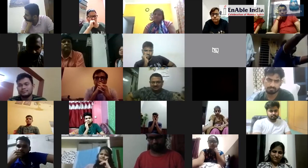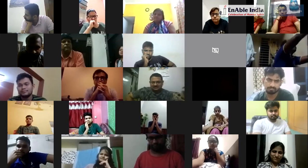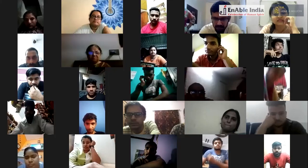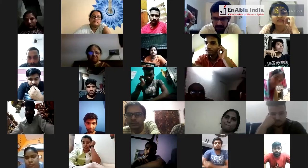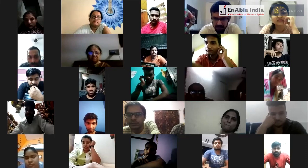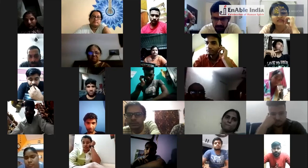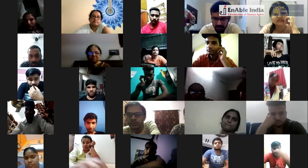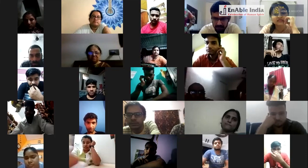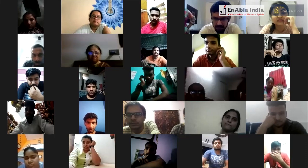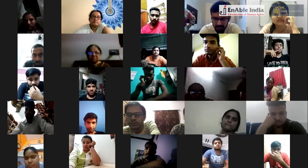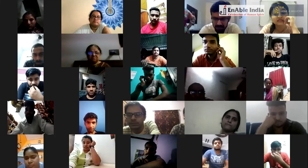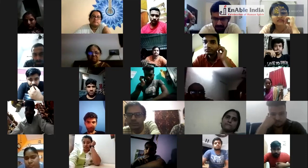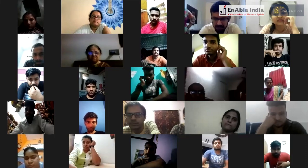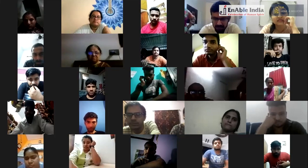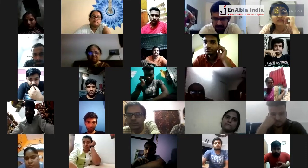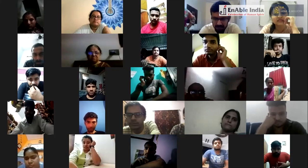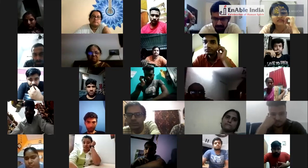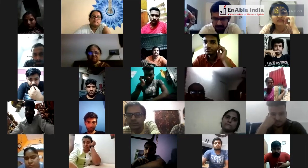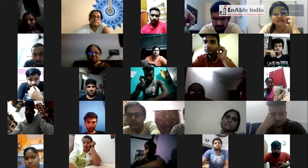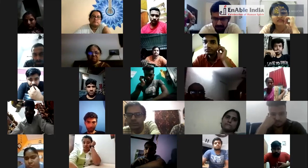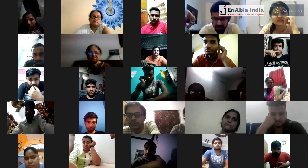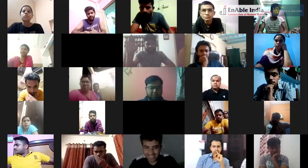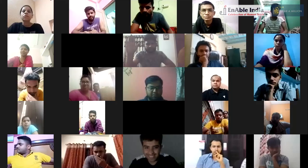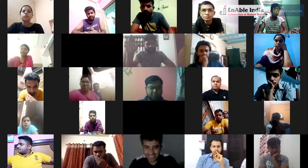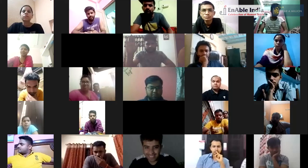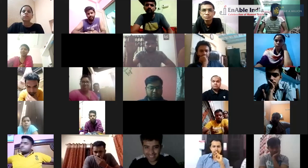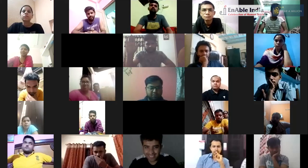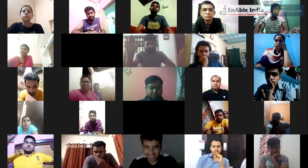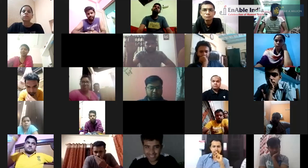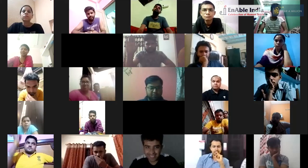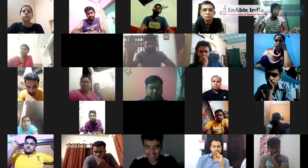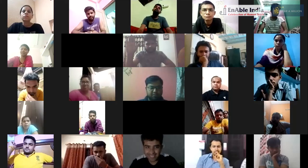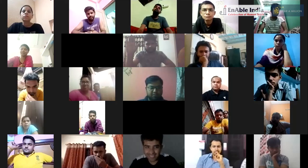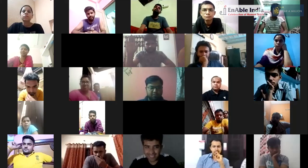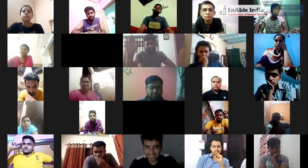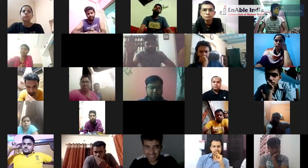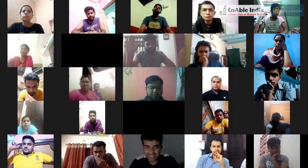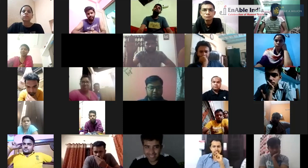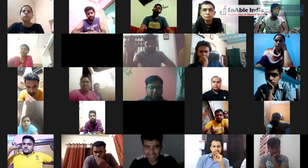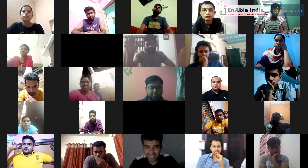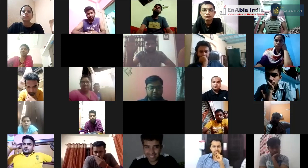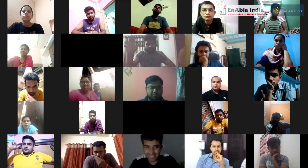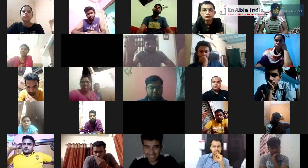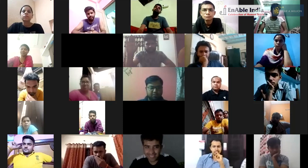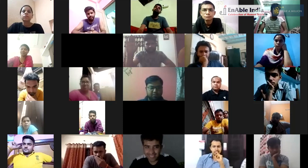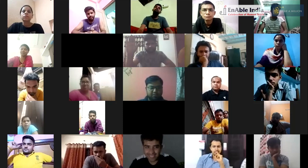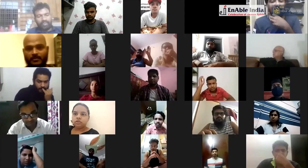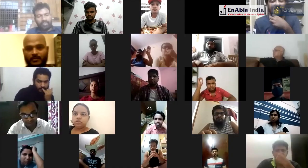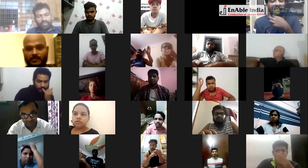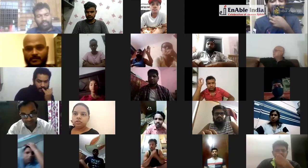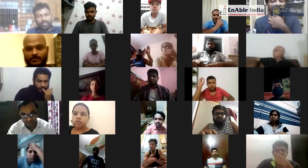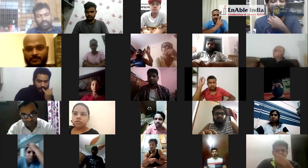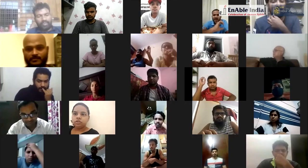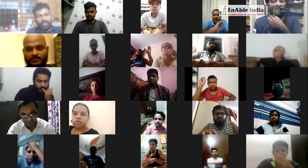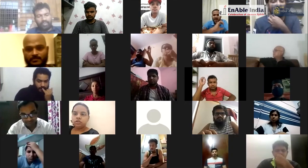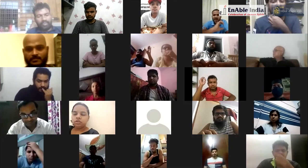But if he doesn't have any symptoms, if he's not having any problem, and if you don't have, children in your house, old